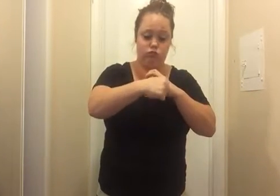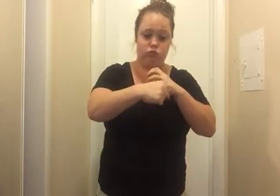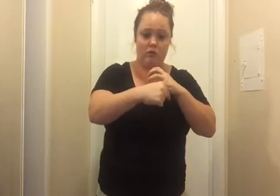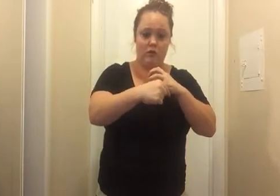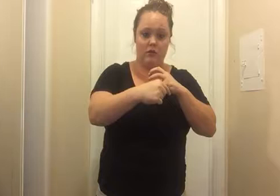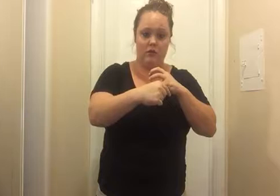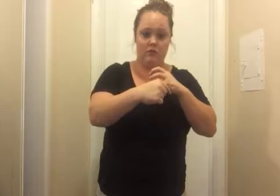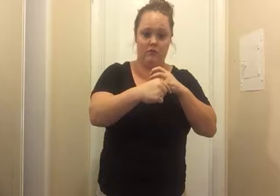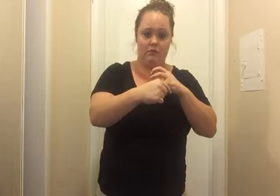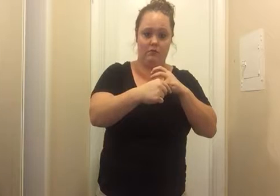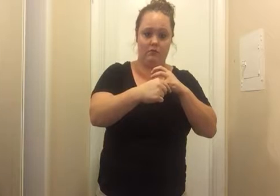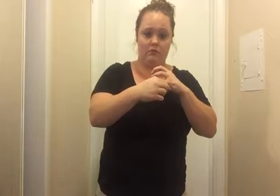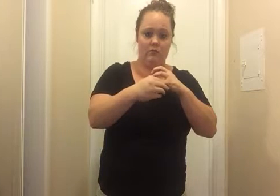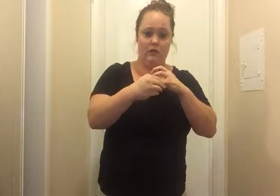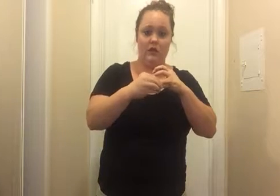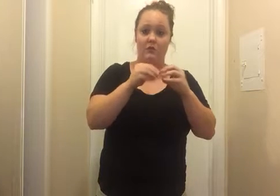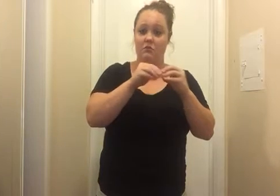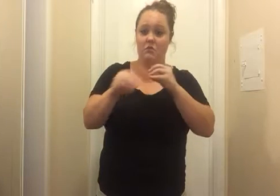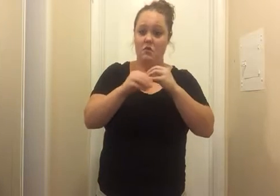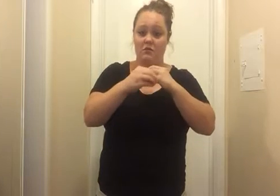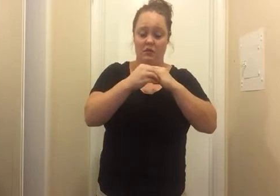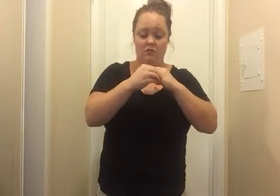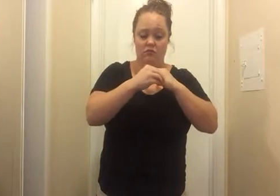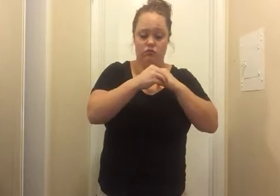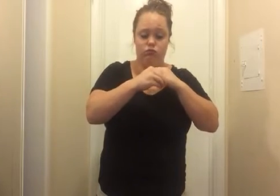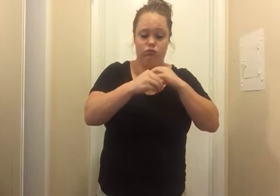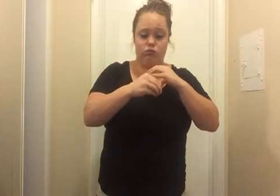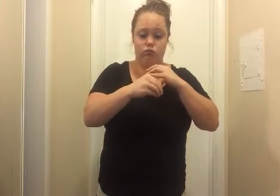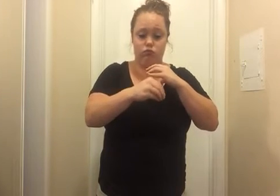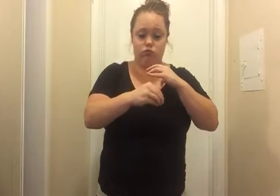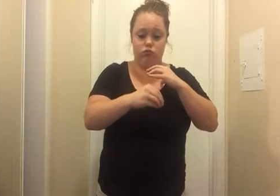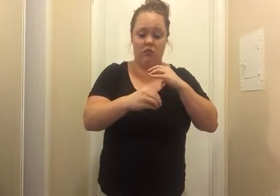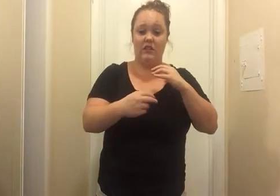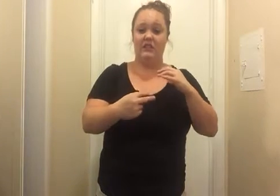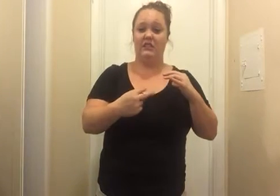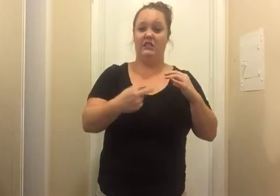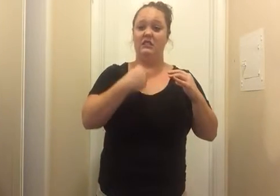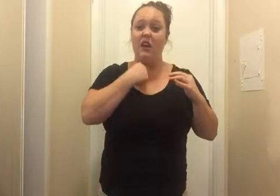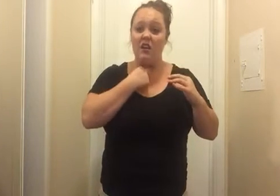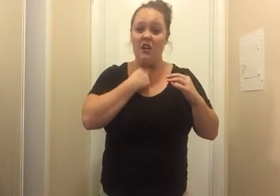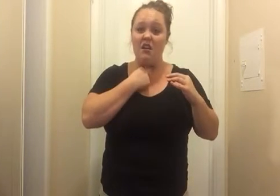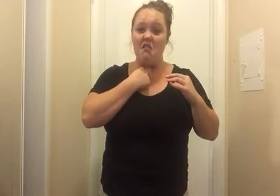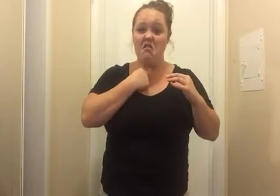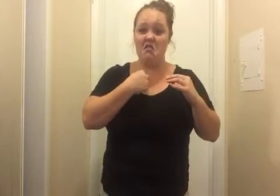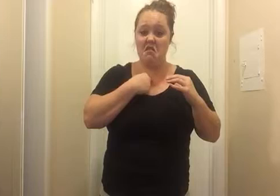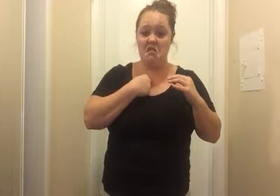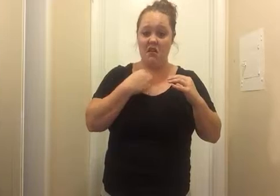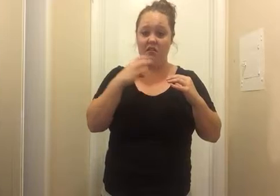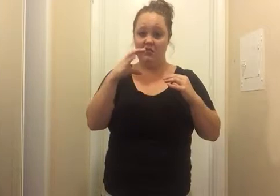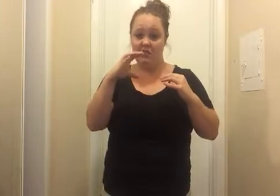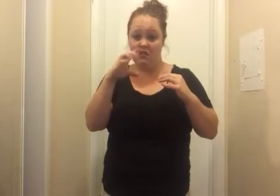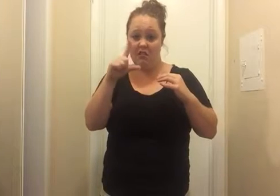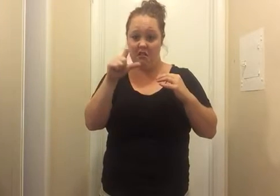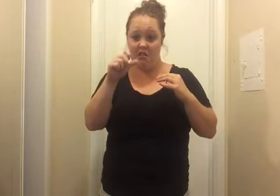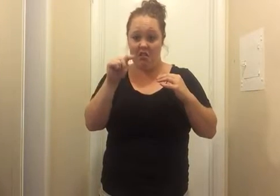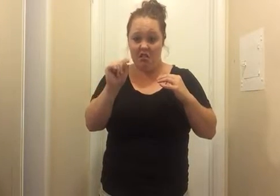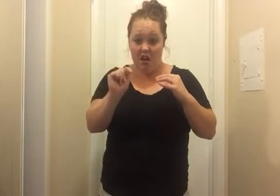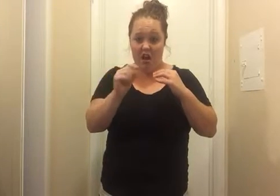get narrower and narrower, and at some point it'll get stuck in a thinner part of the artery. So it'll go downstream until it gets